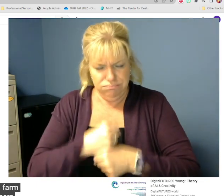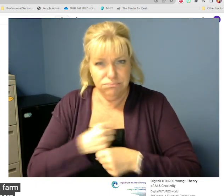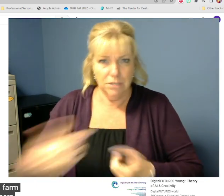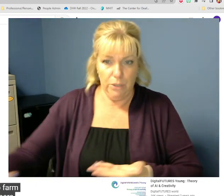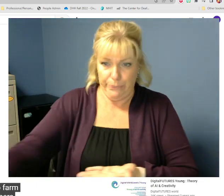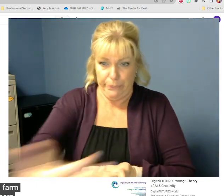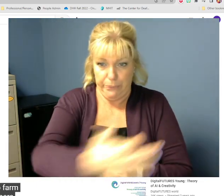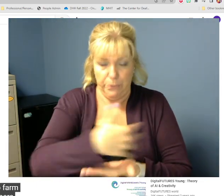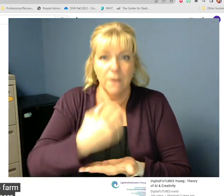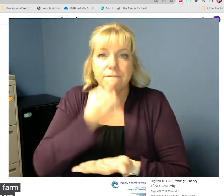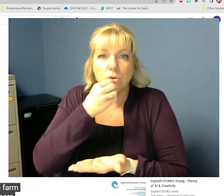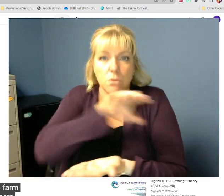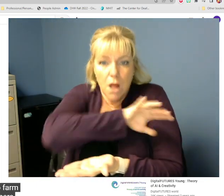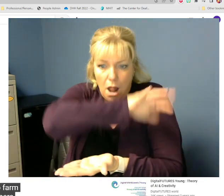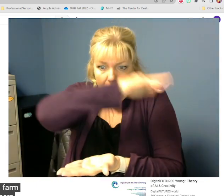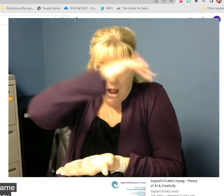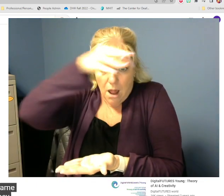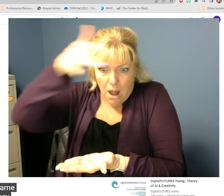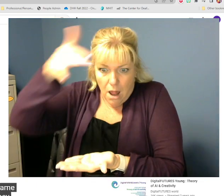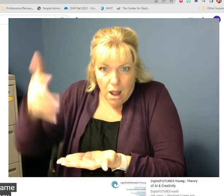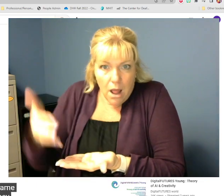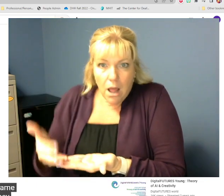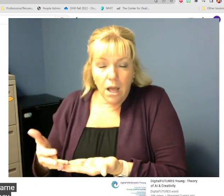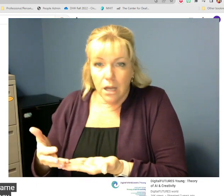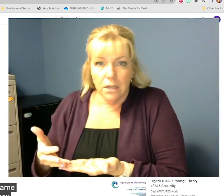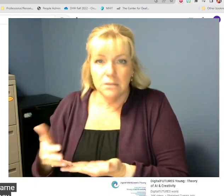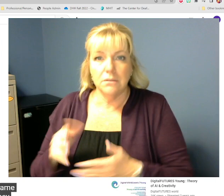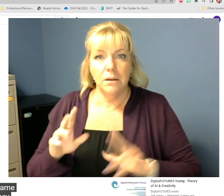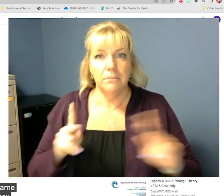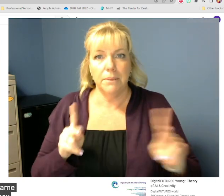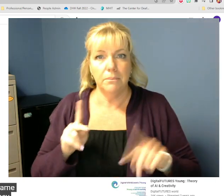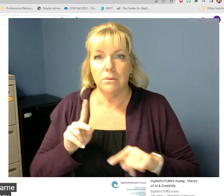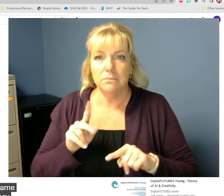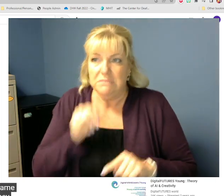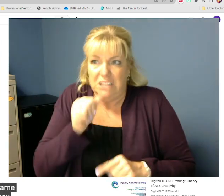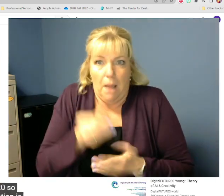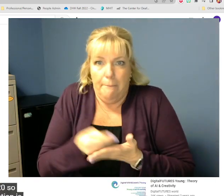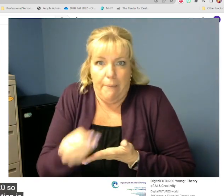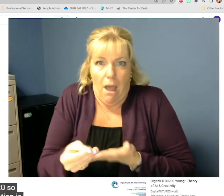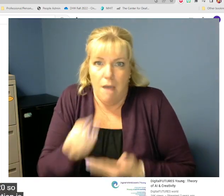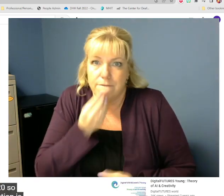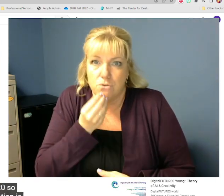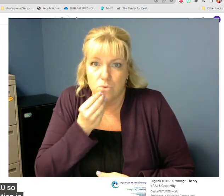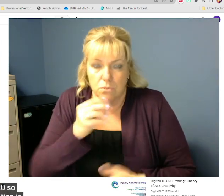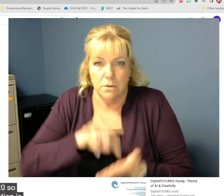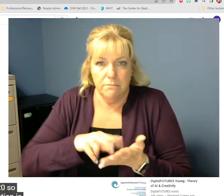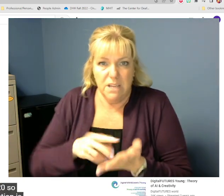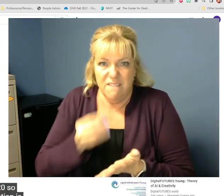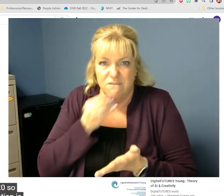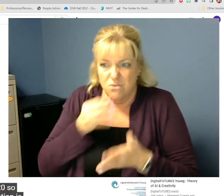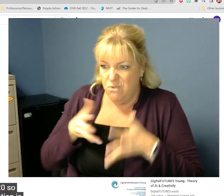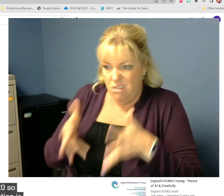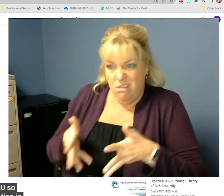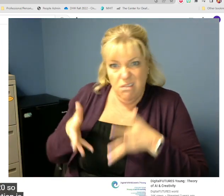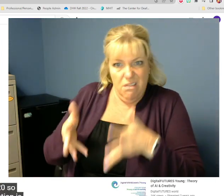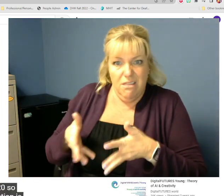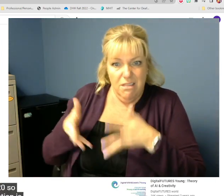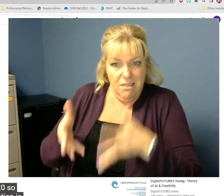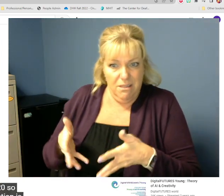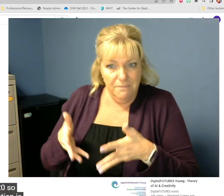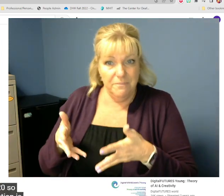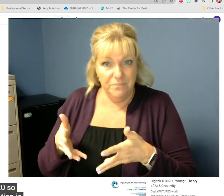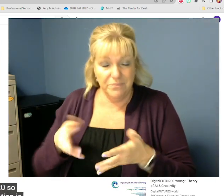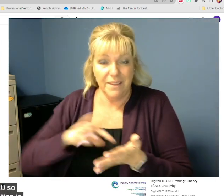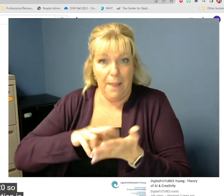what they need. And so those farmers, though, are still producing at the same rate by the end of the 20s that they were producing at the beginning of the 20s. So